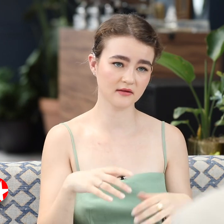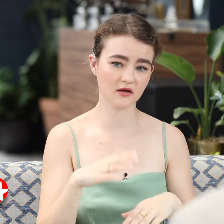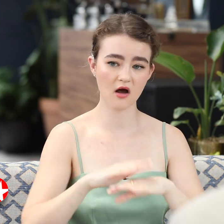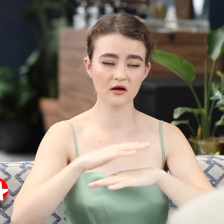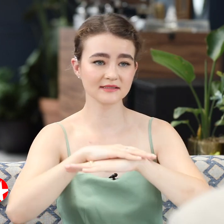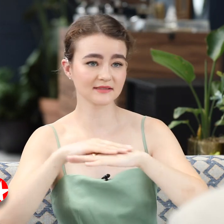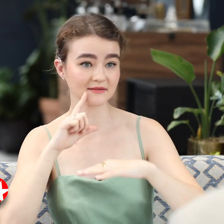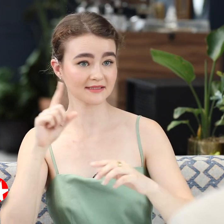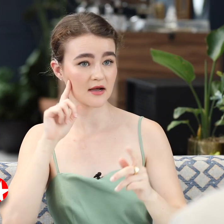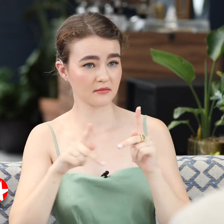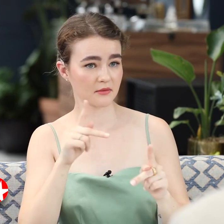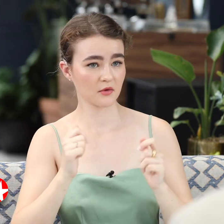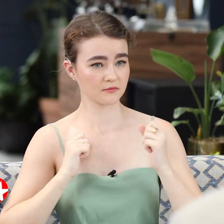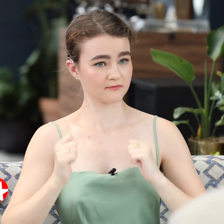seeing so much more deaf representation